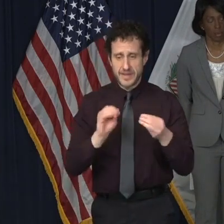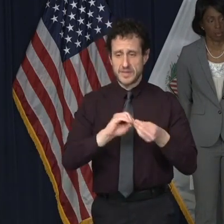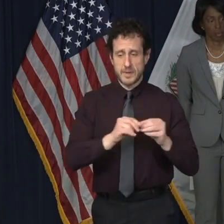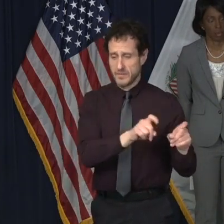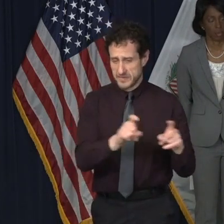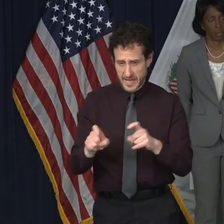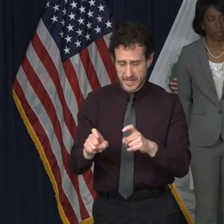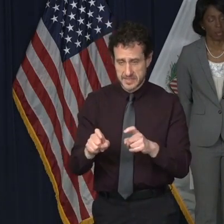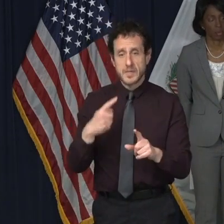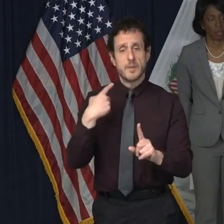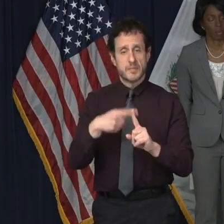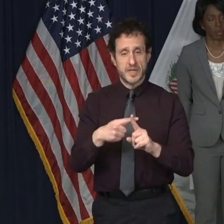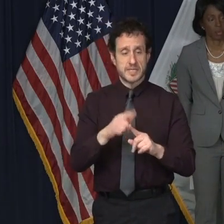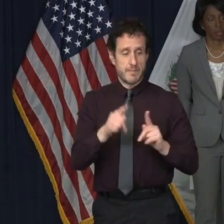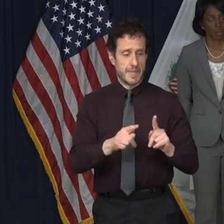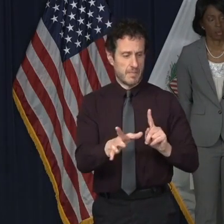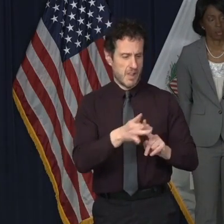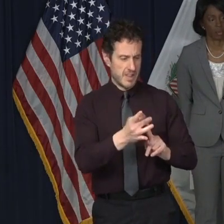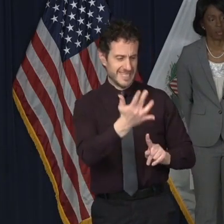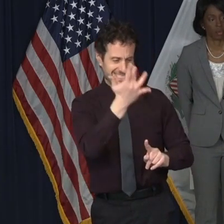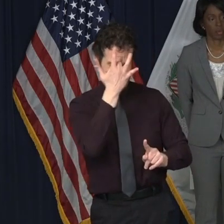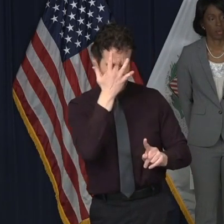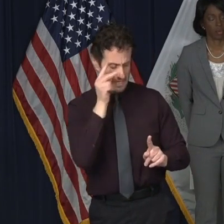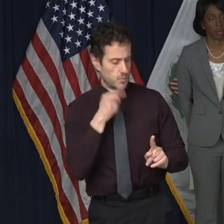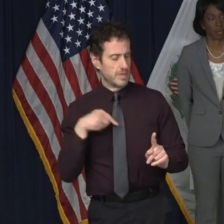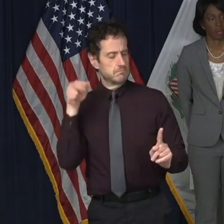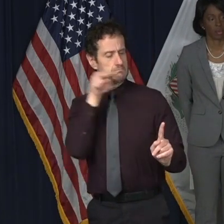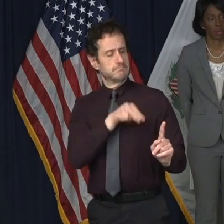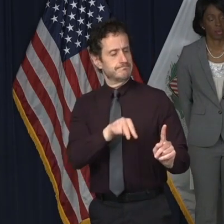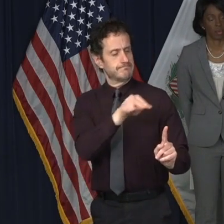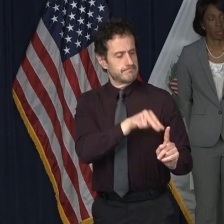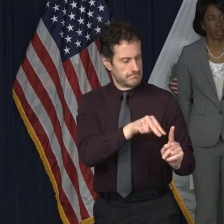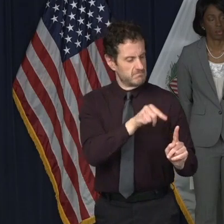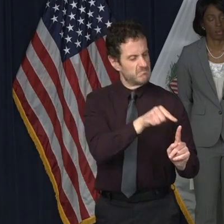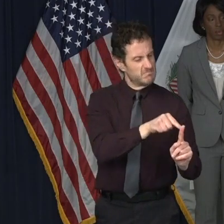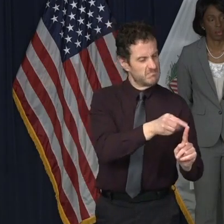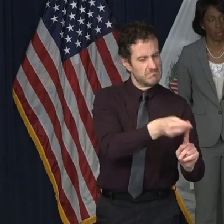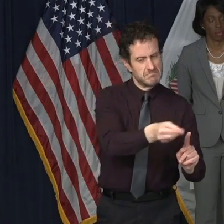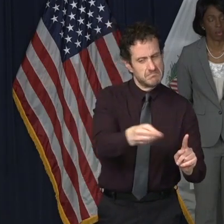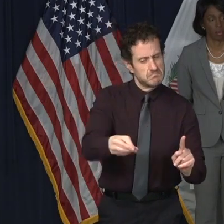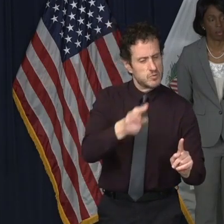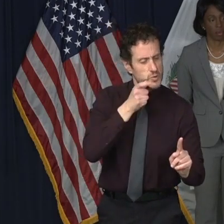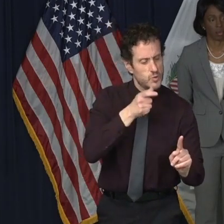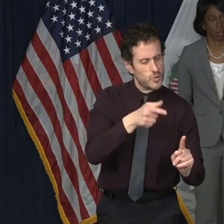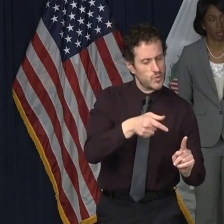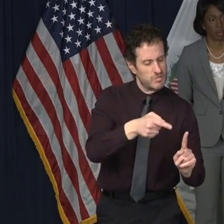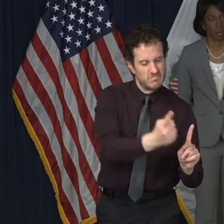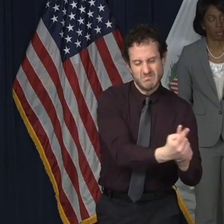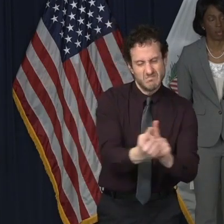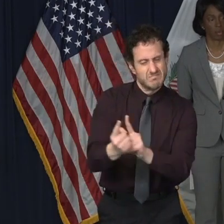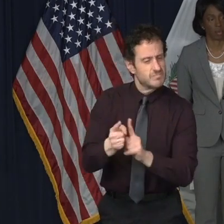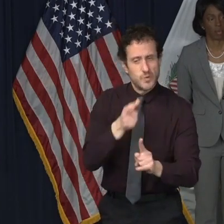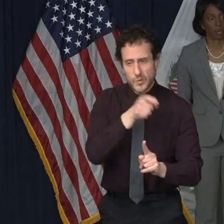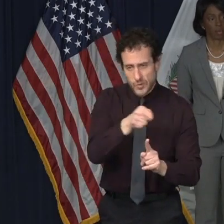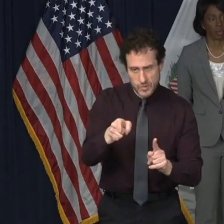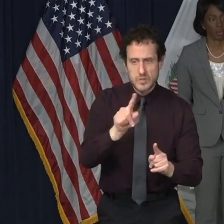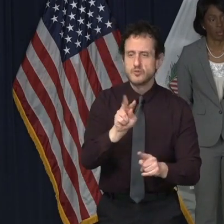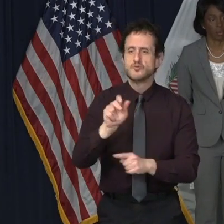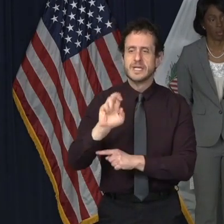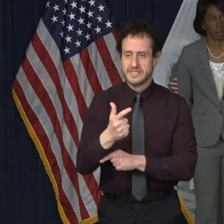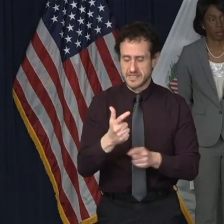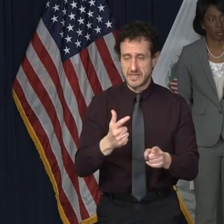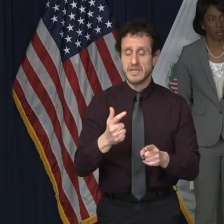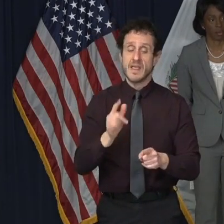contact tracing initiative. So that is so important to us that over time we will be able